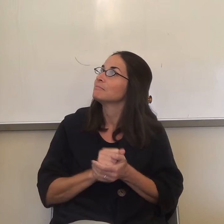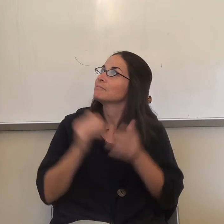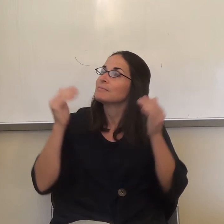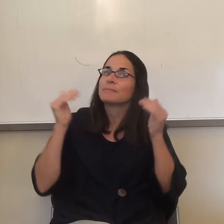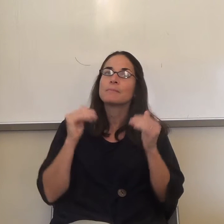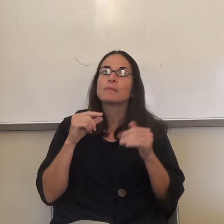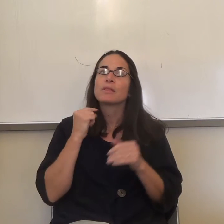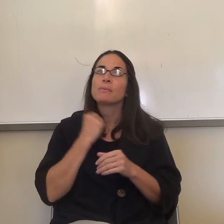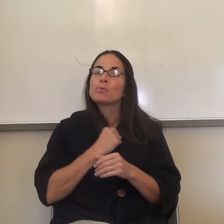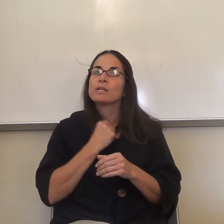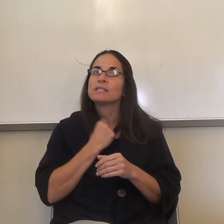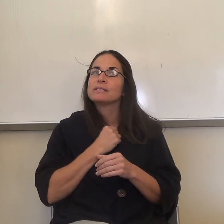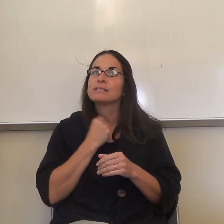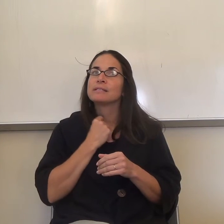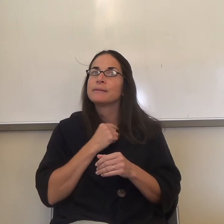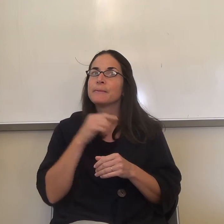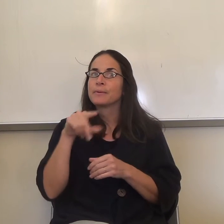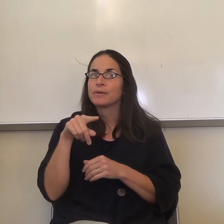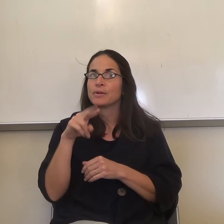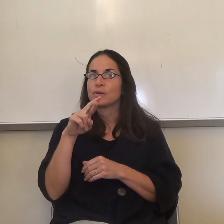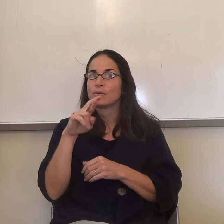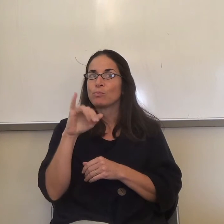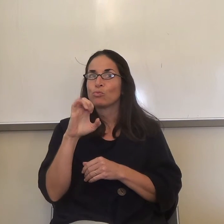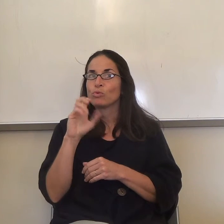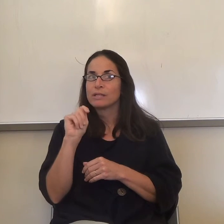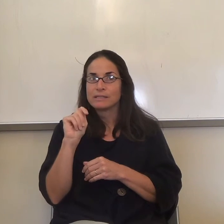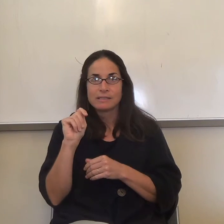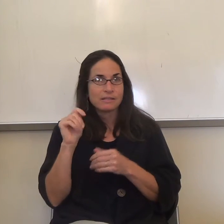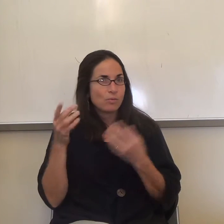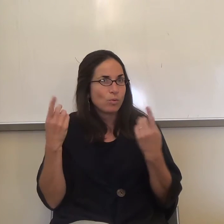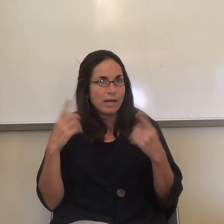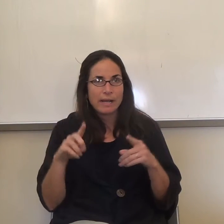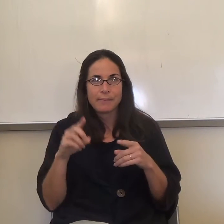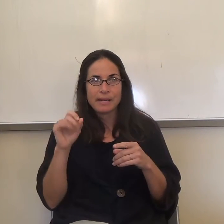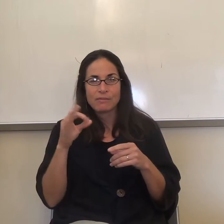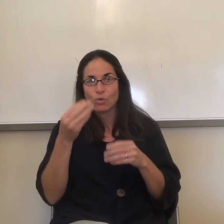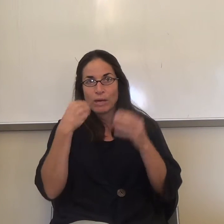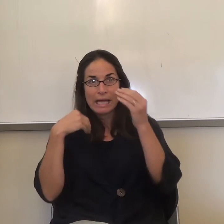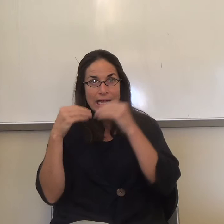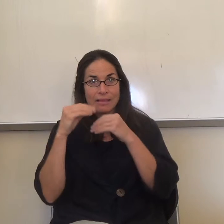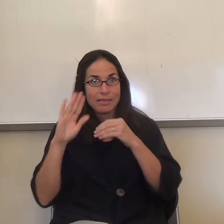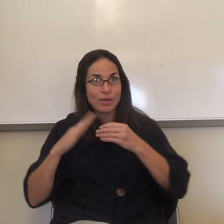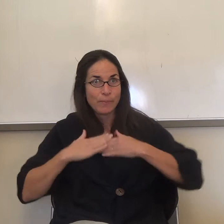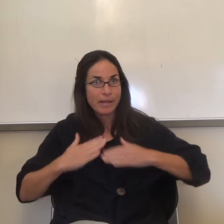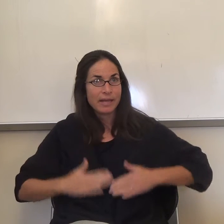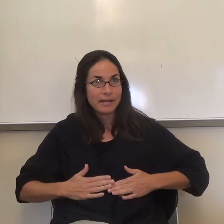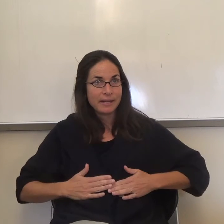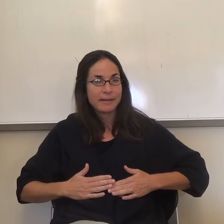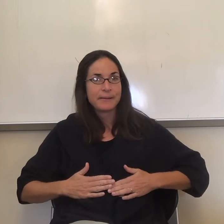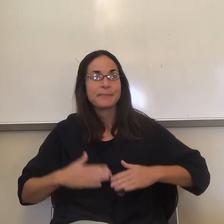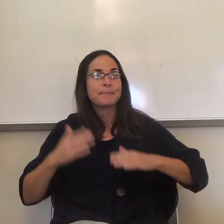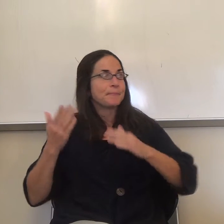Yeah, the priests. And what happened if you ate the priest's body? You'd be,